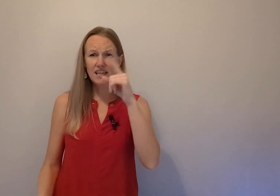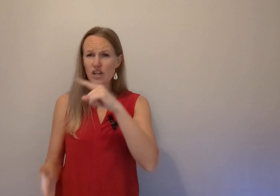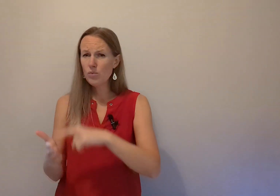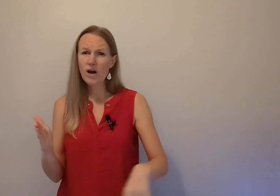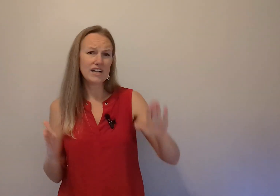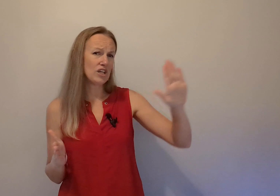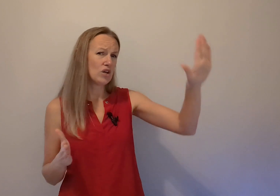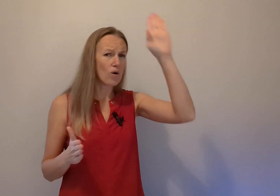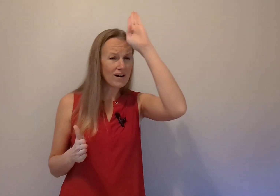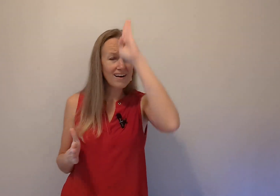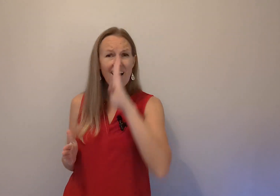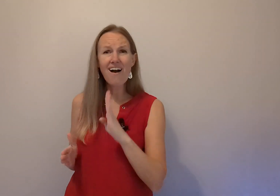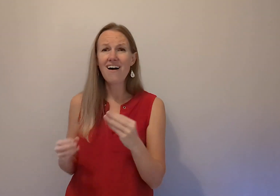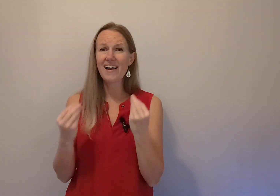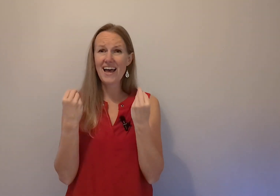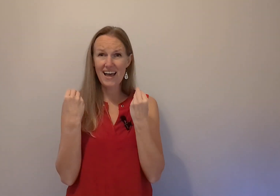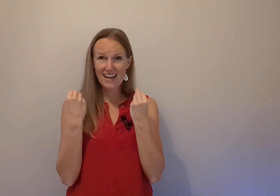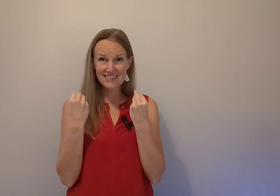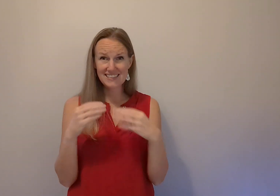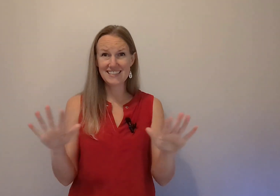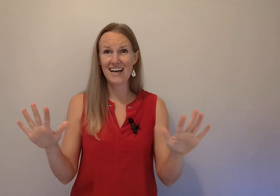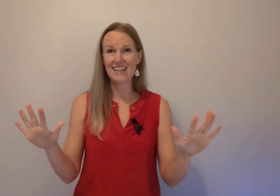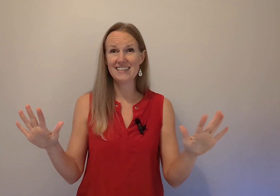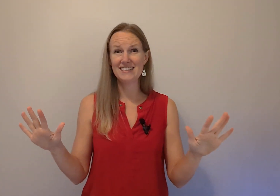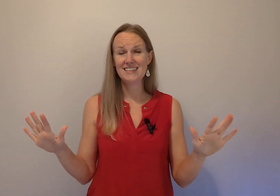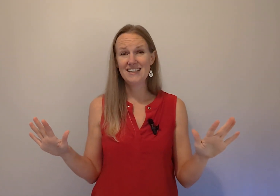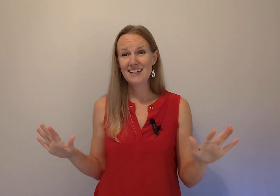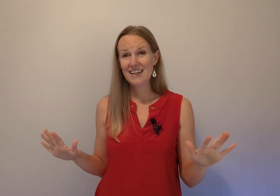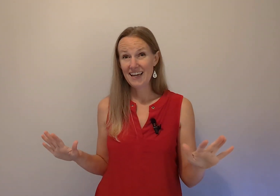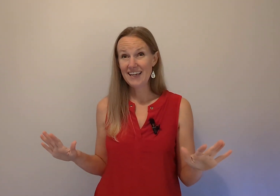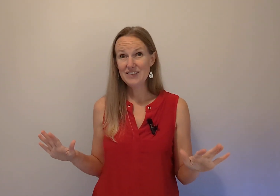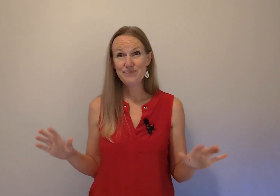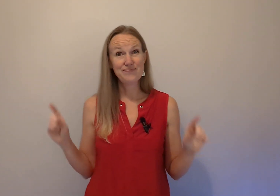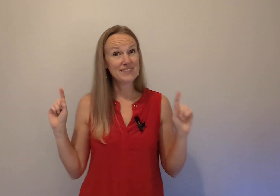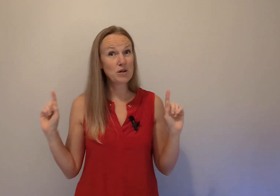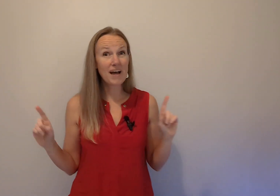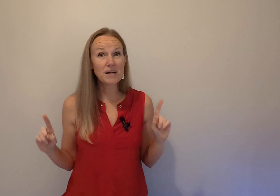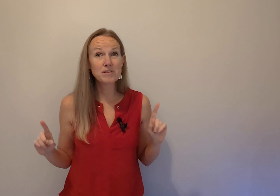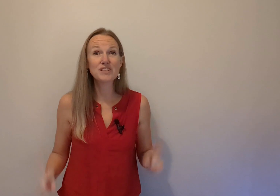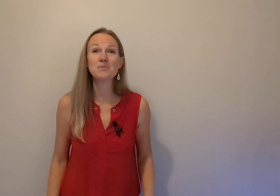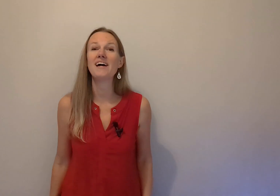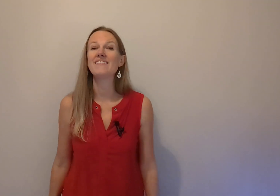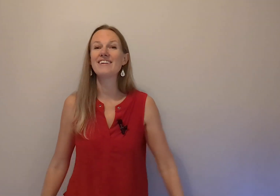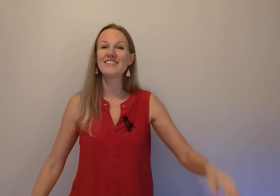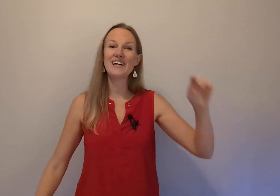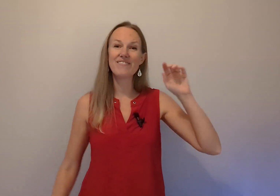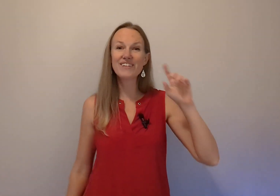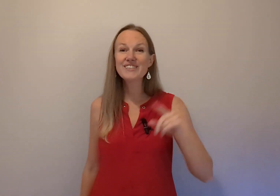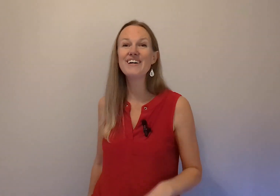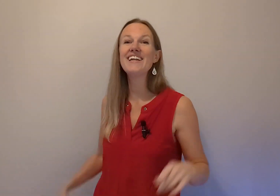See what your God has done. Okay, let's go back up to verse 1. We're going to try verse 1